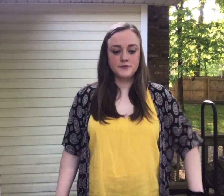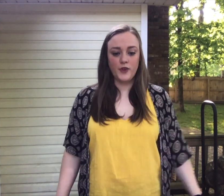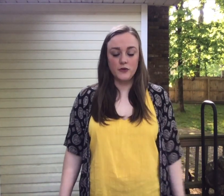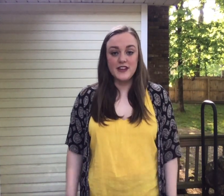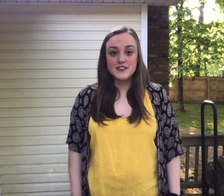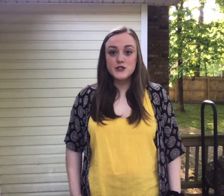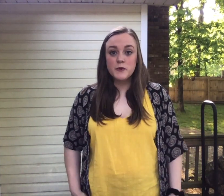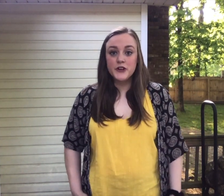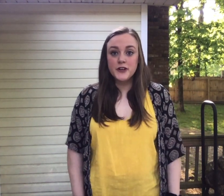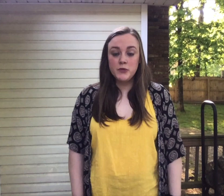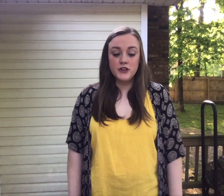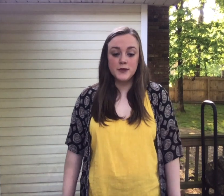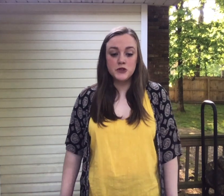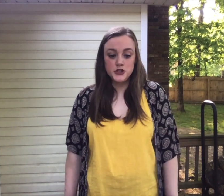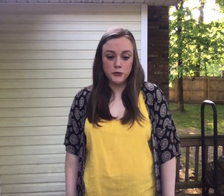Okay, this is what you're going to put in number 2 box.